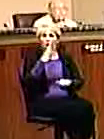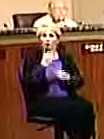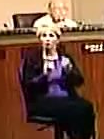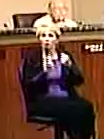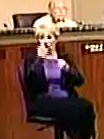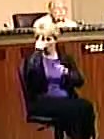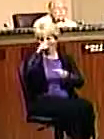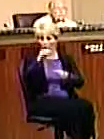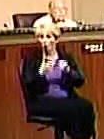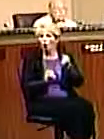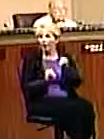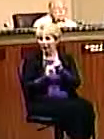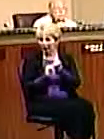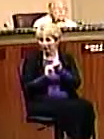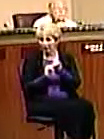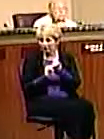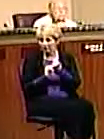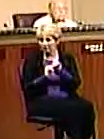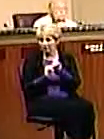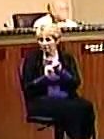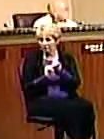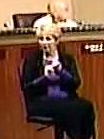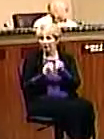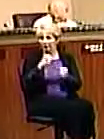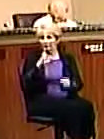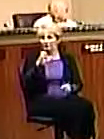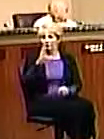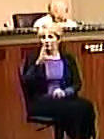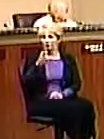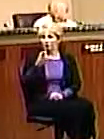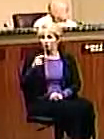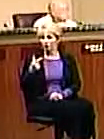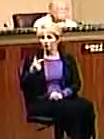against the CDBG program?